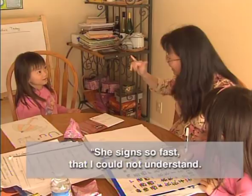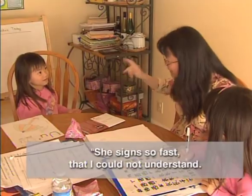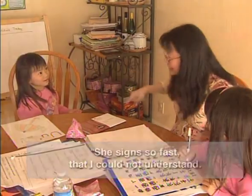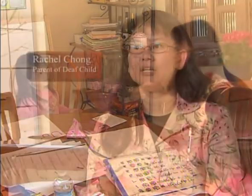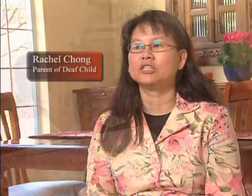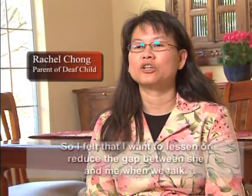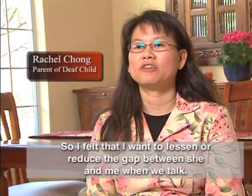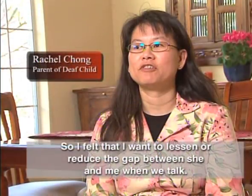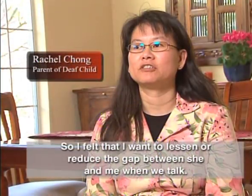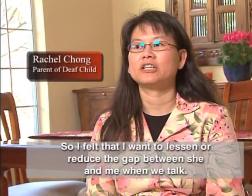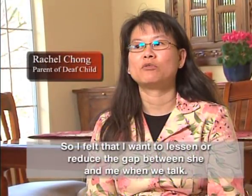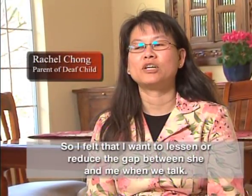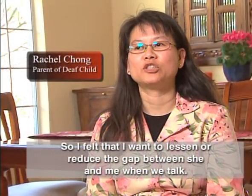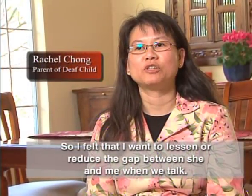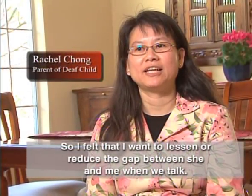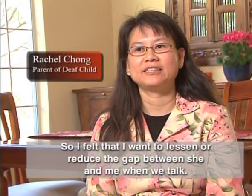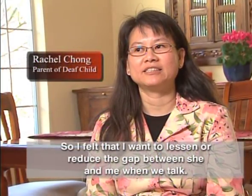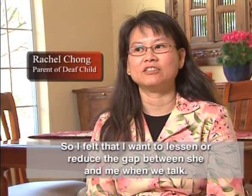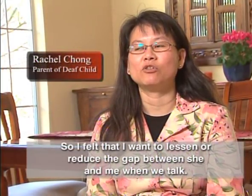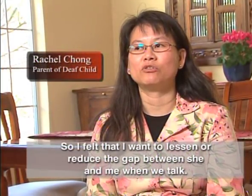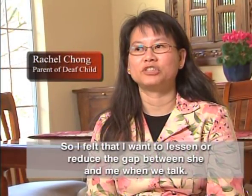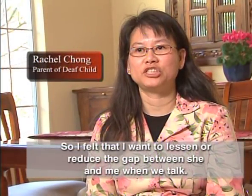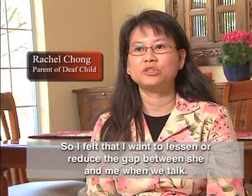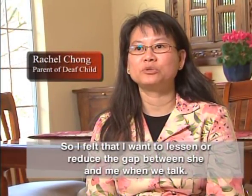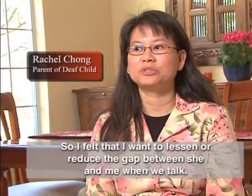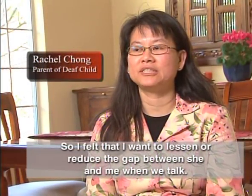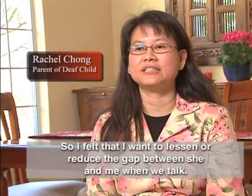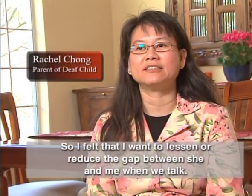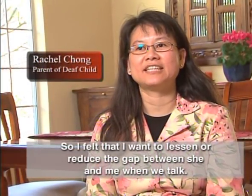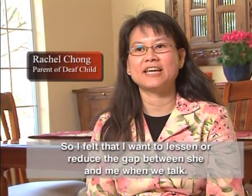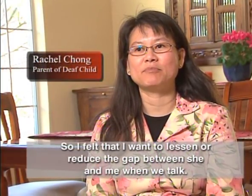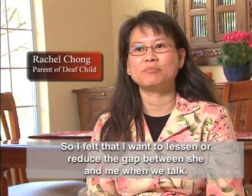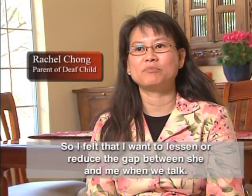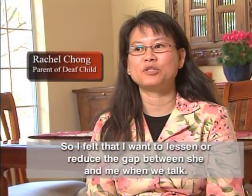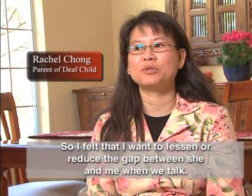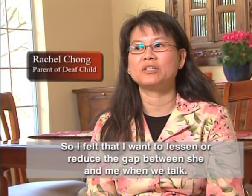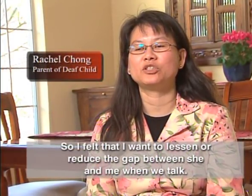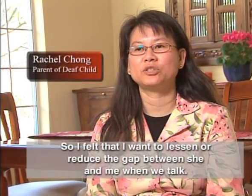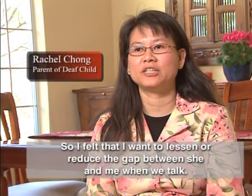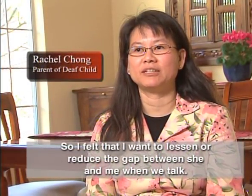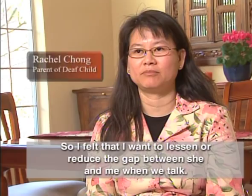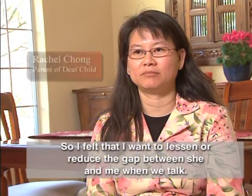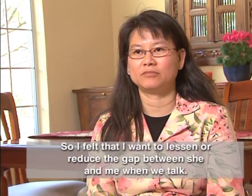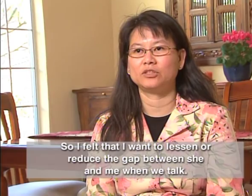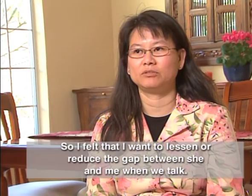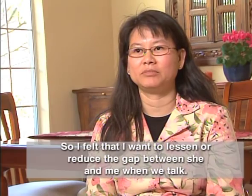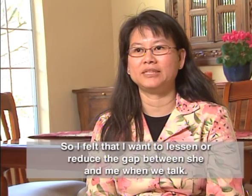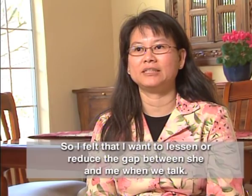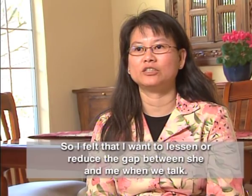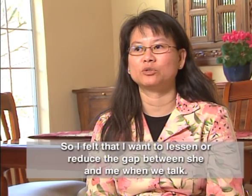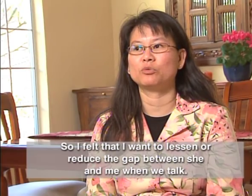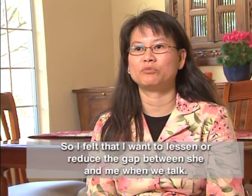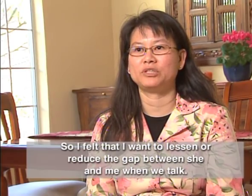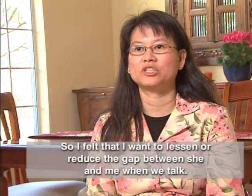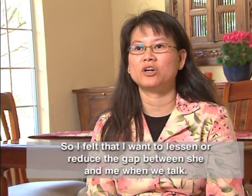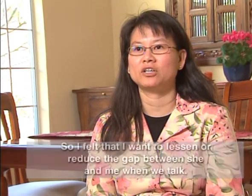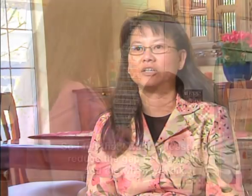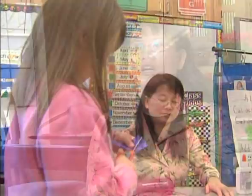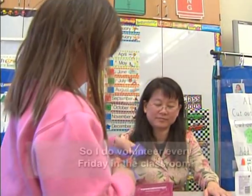understand. So I felt that I want to lessen or reduce the gap between she and me when we talk. So